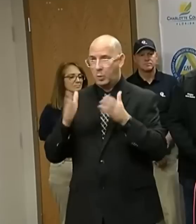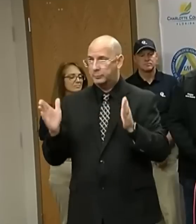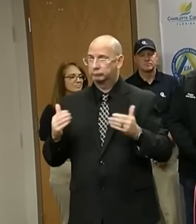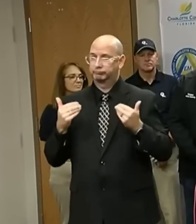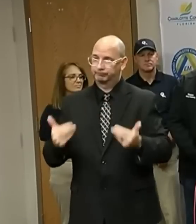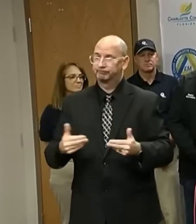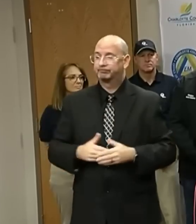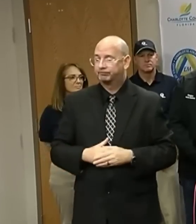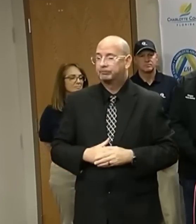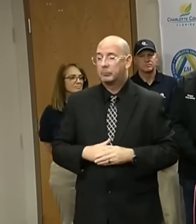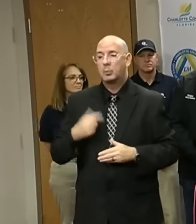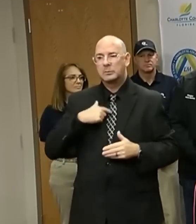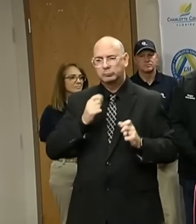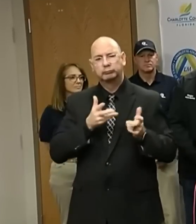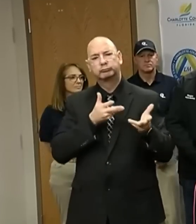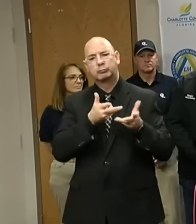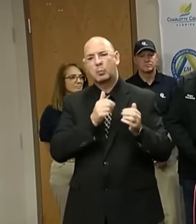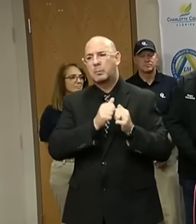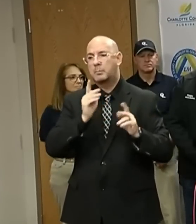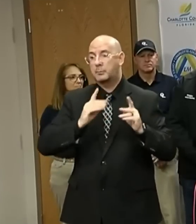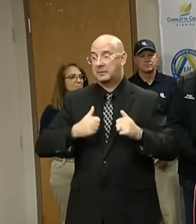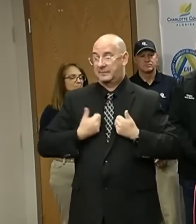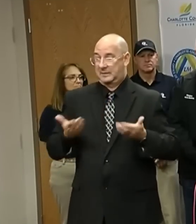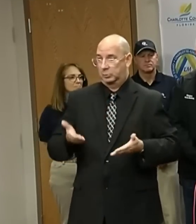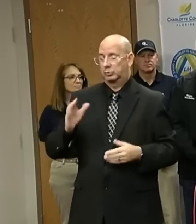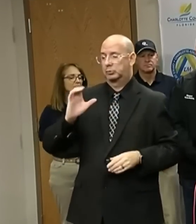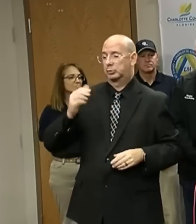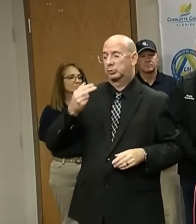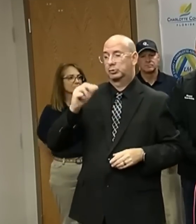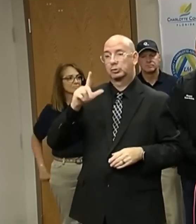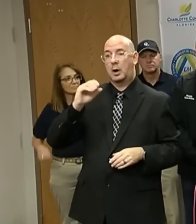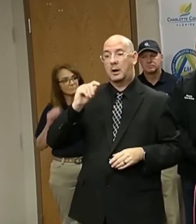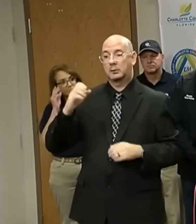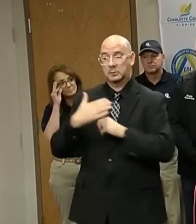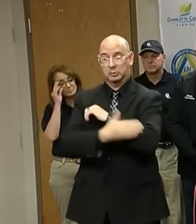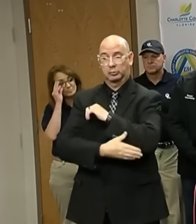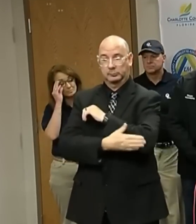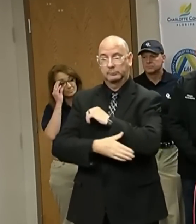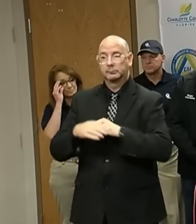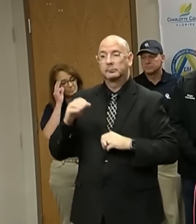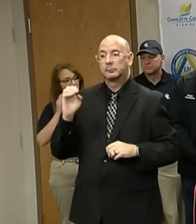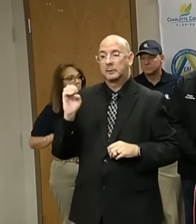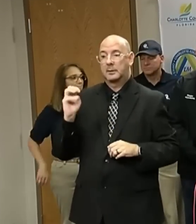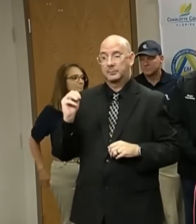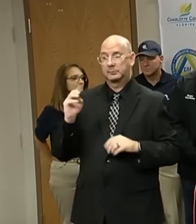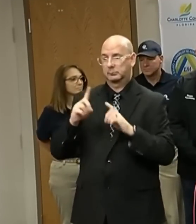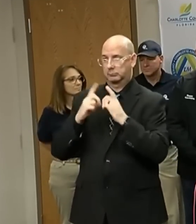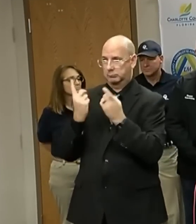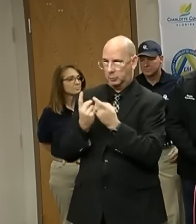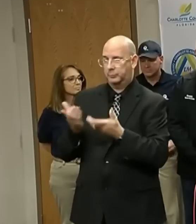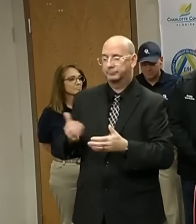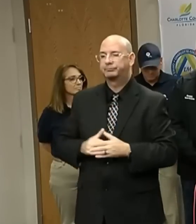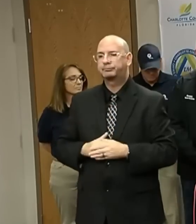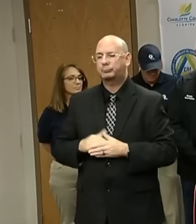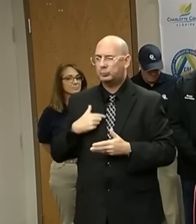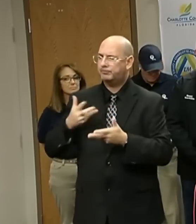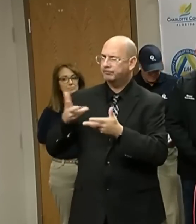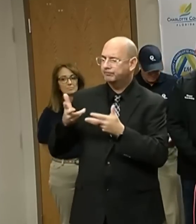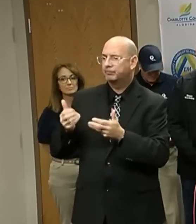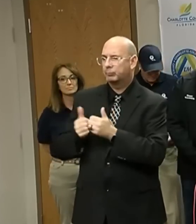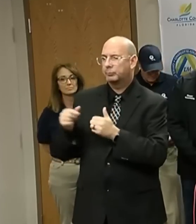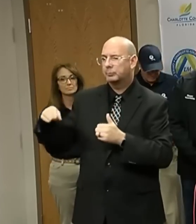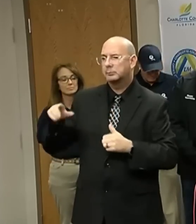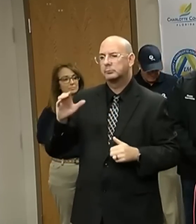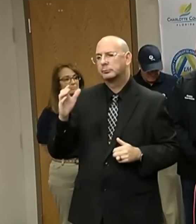in Charlotte County at the Emergency Operations Center, EM Director, Sheriff, some of the local officials. We were also able to go out and